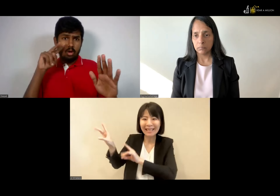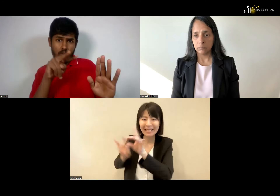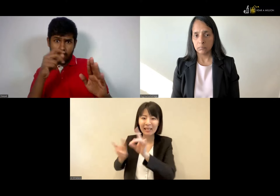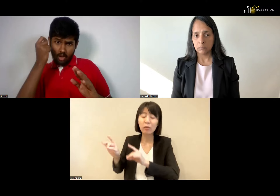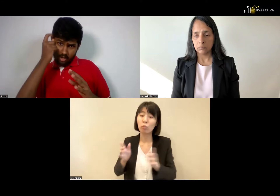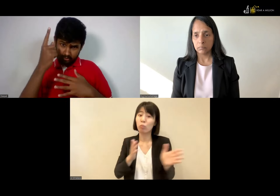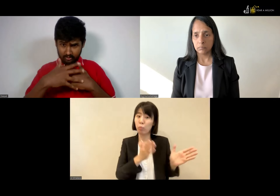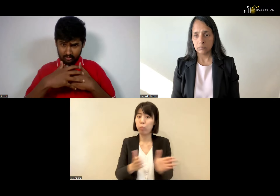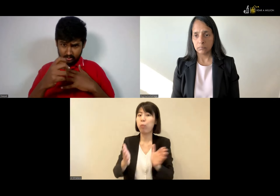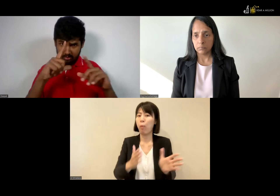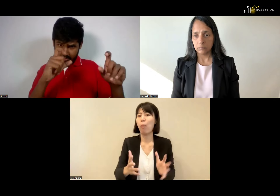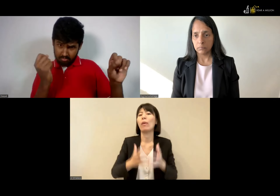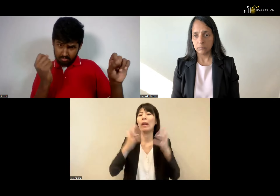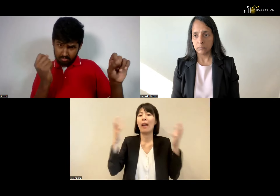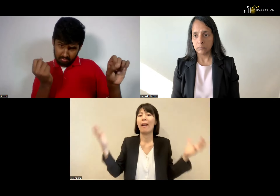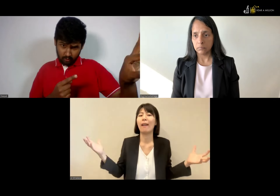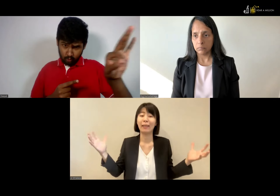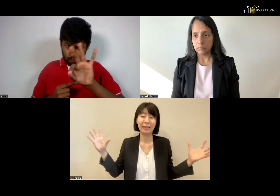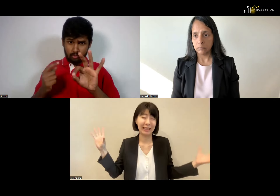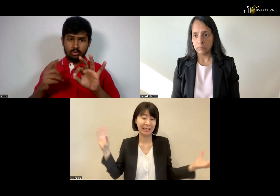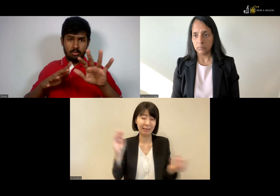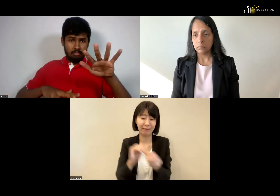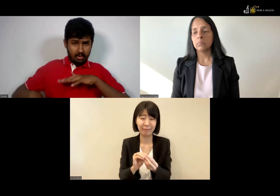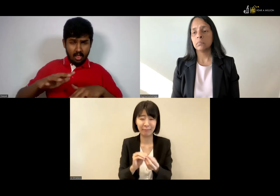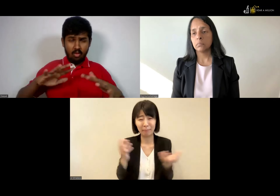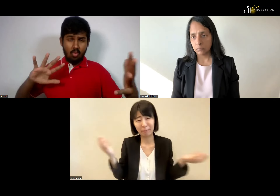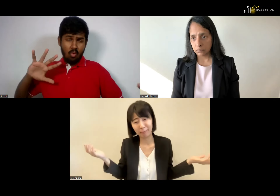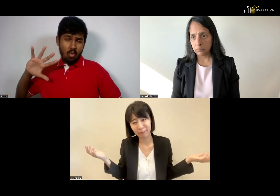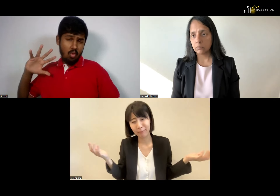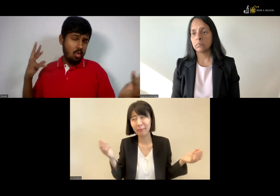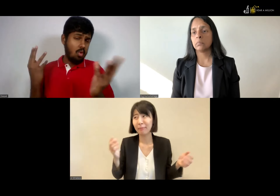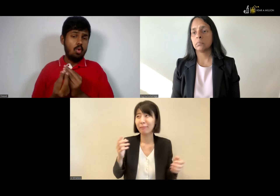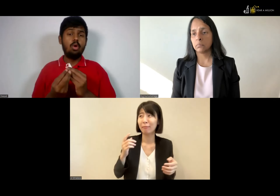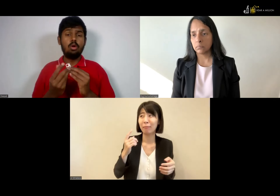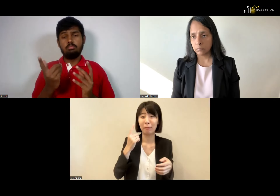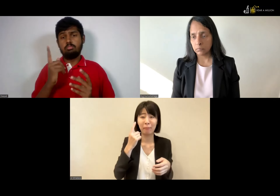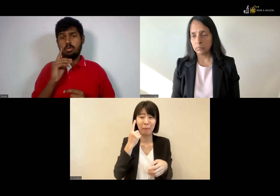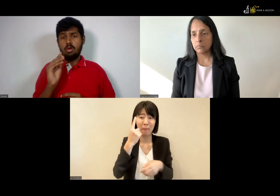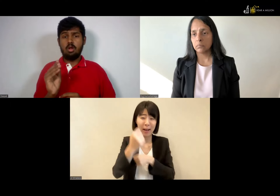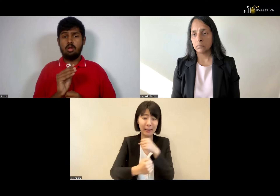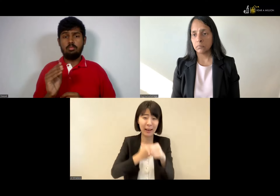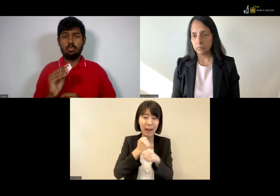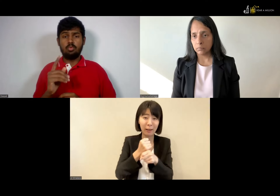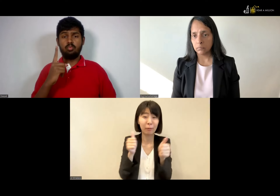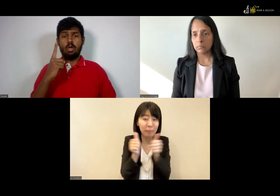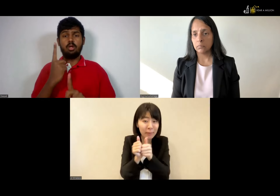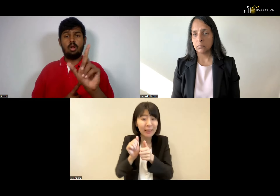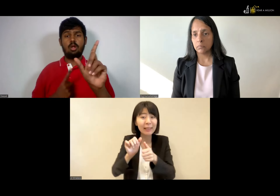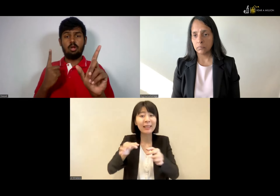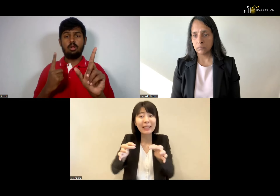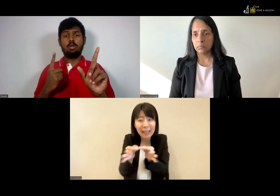how pictures will be placed, how it will be suitable for the community. So all of it nearly took